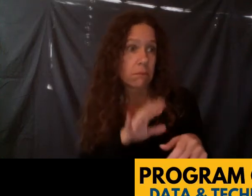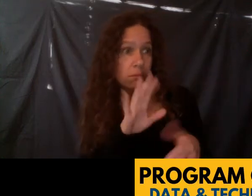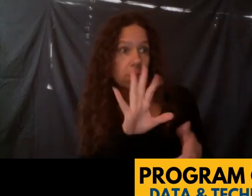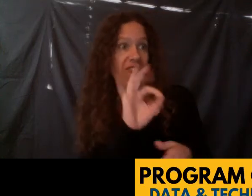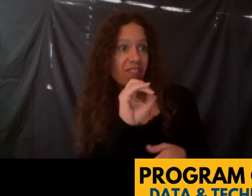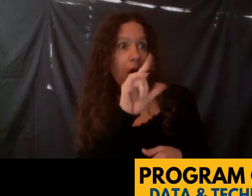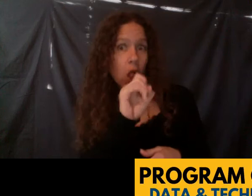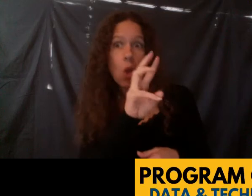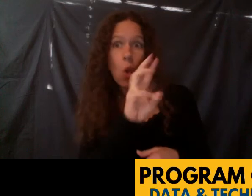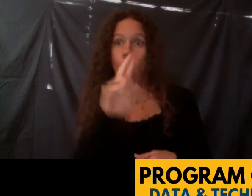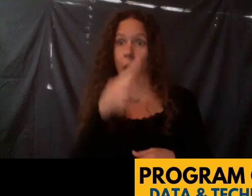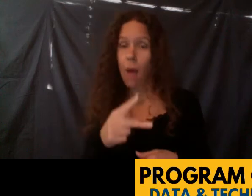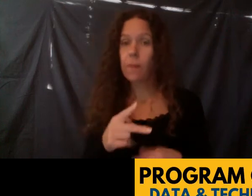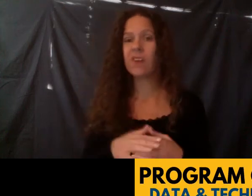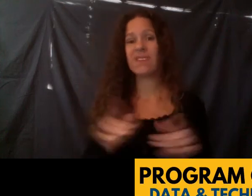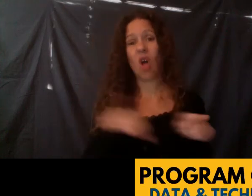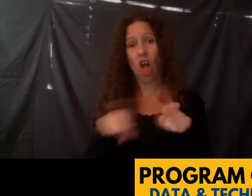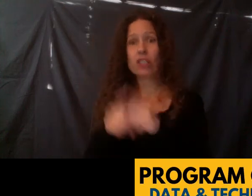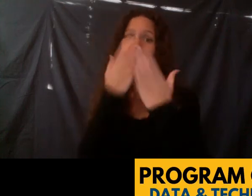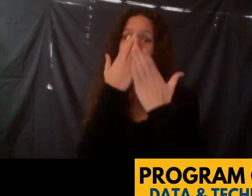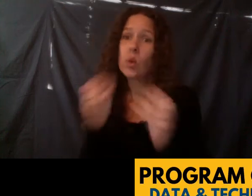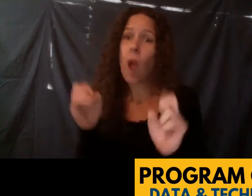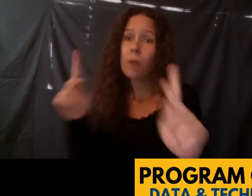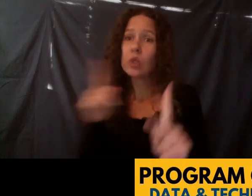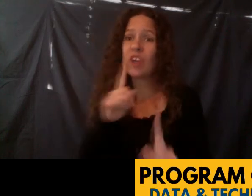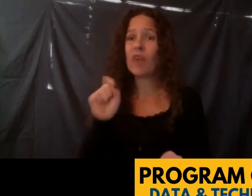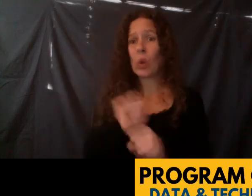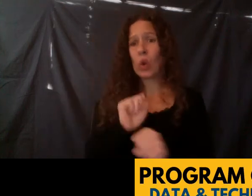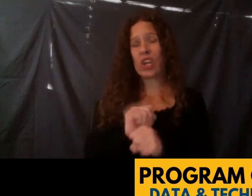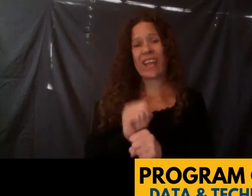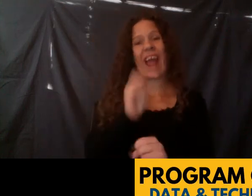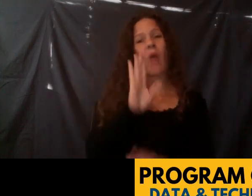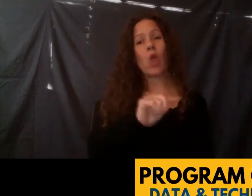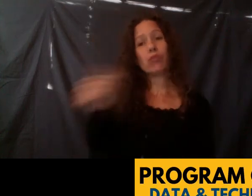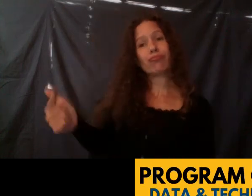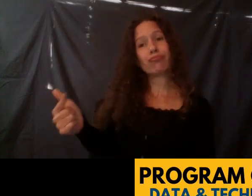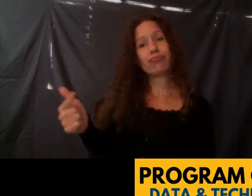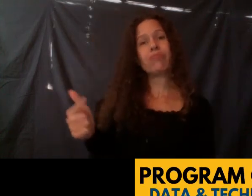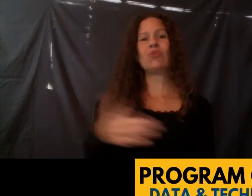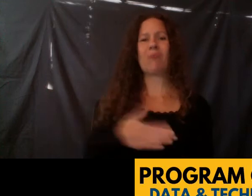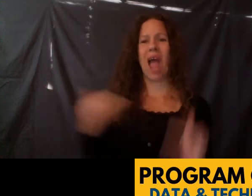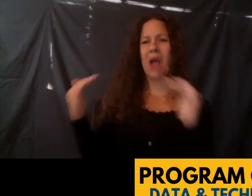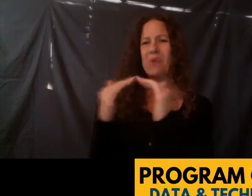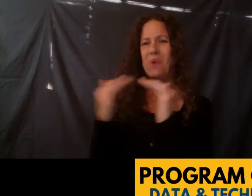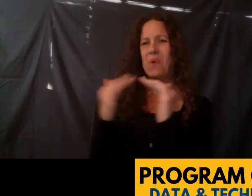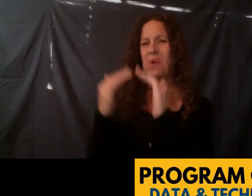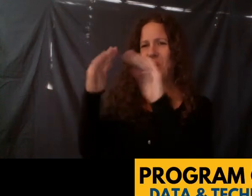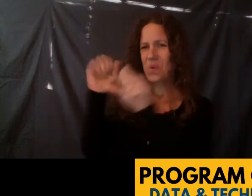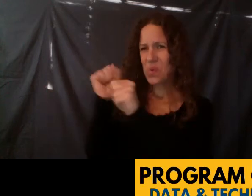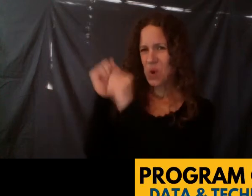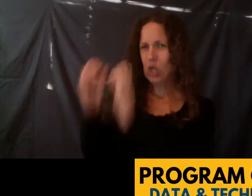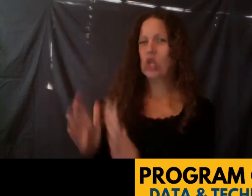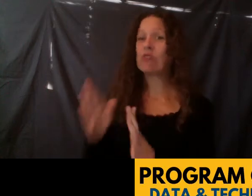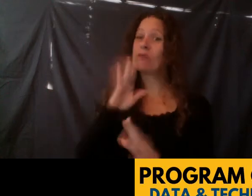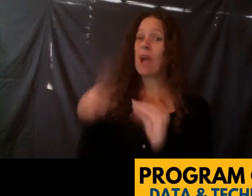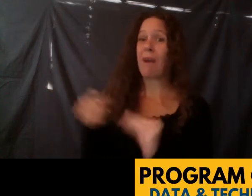I want to, again, thanks the opportunity for working. I'm going to turn it over to my co-director, Leah Grundy, to talk about some of the other very concrete things we accomplished this year